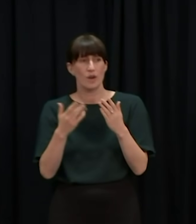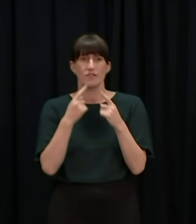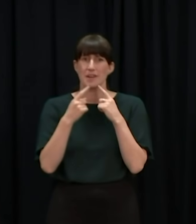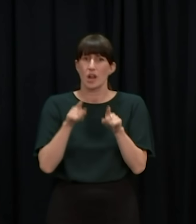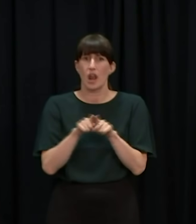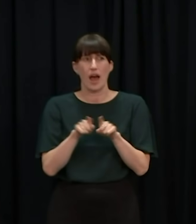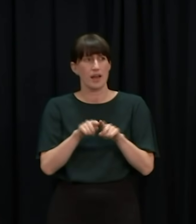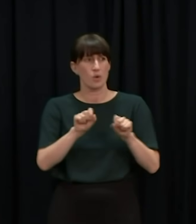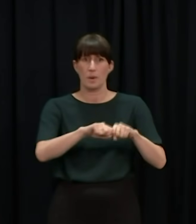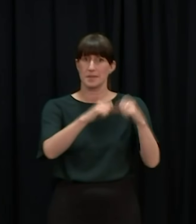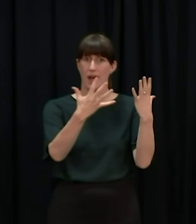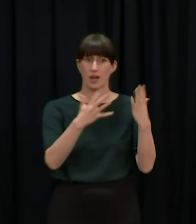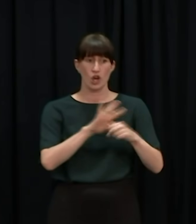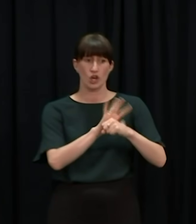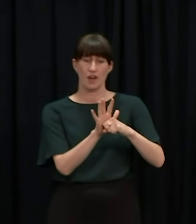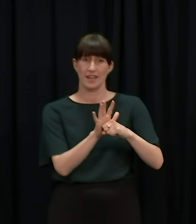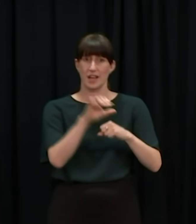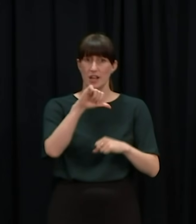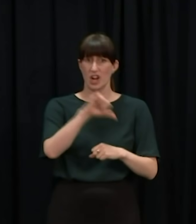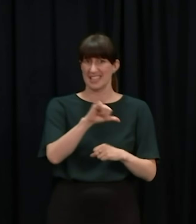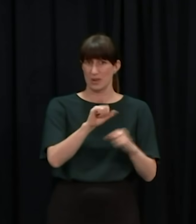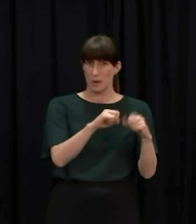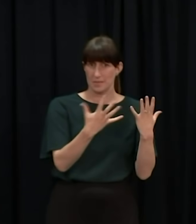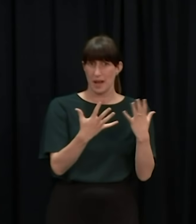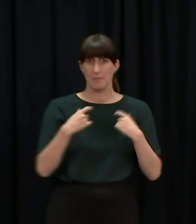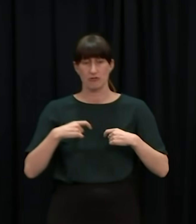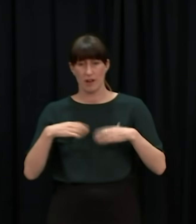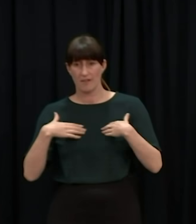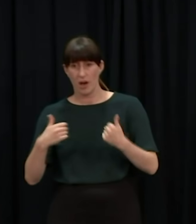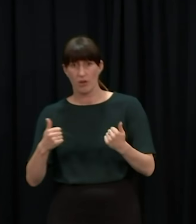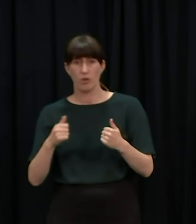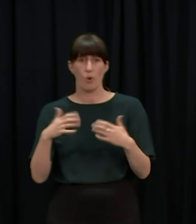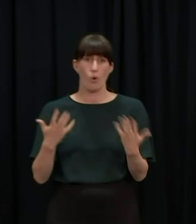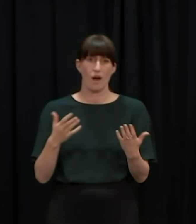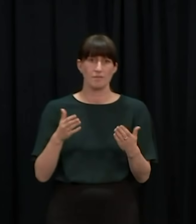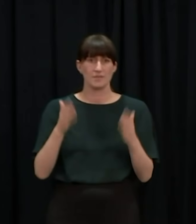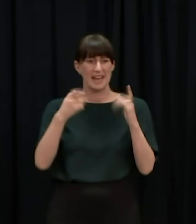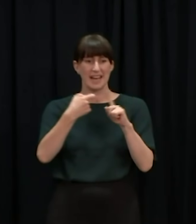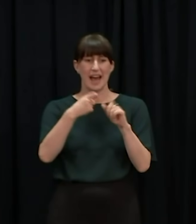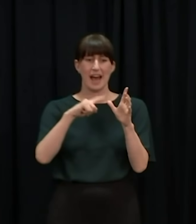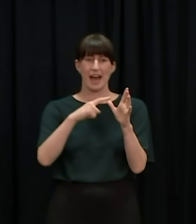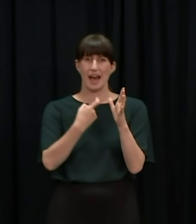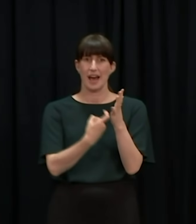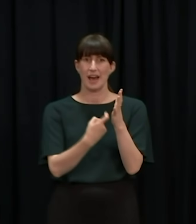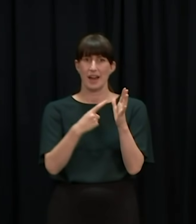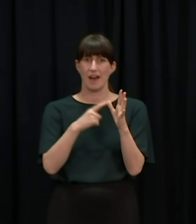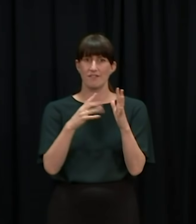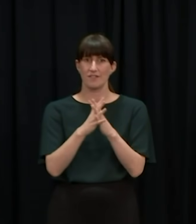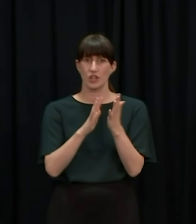Ministry of Health websites, the Kara Whiua and Ministry for Pacific Peoples websites, and your local DHB or health